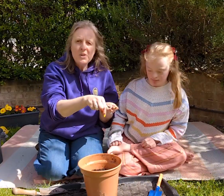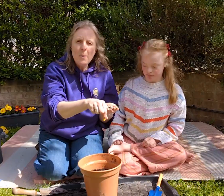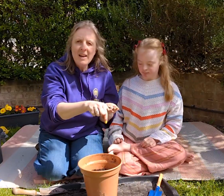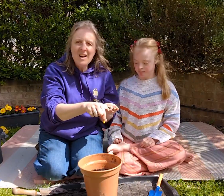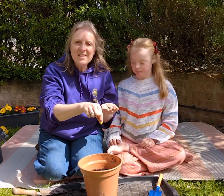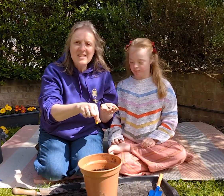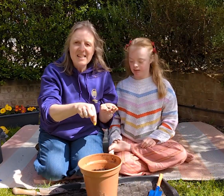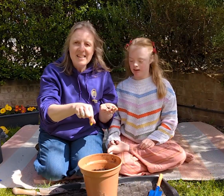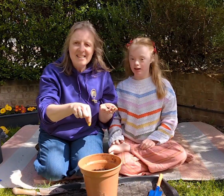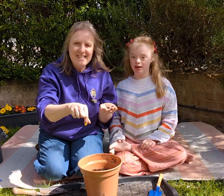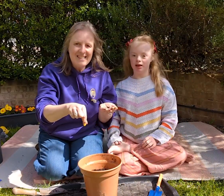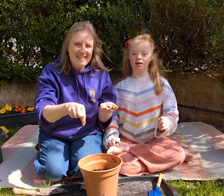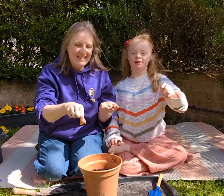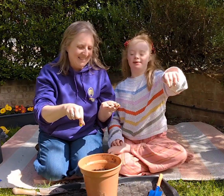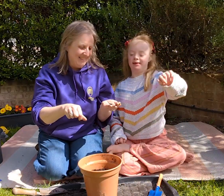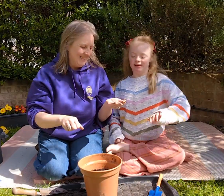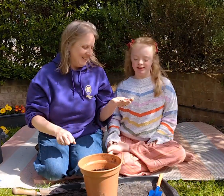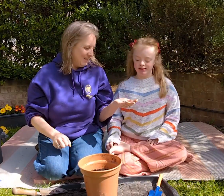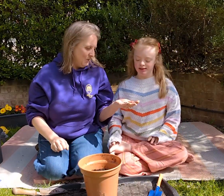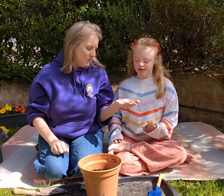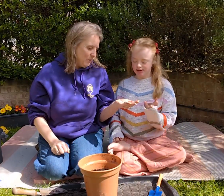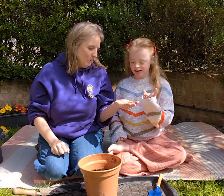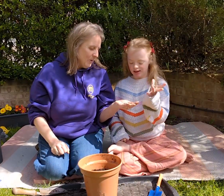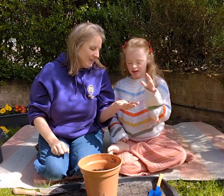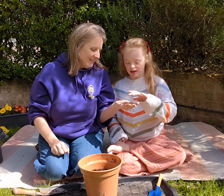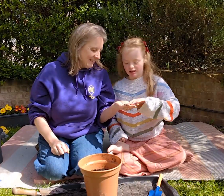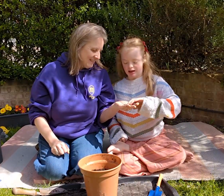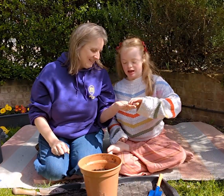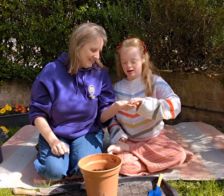Sowing our seeds. Do a few more.